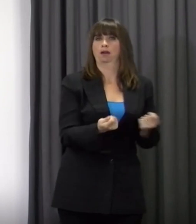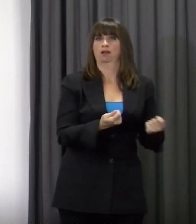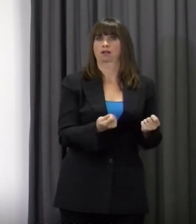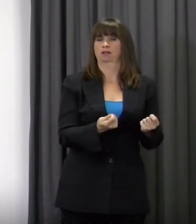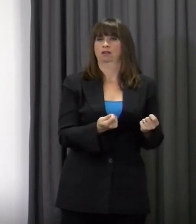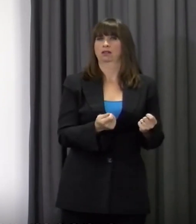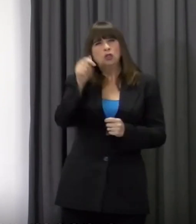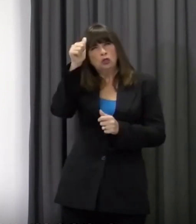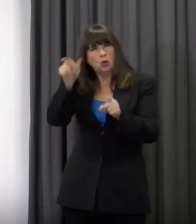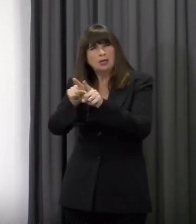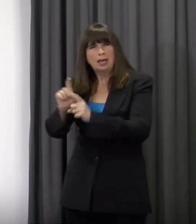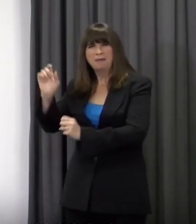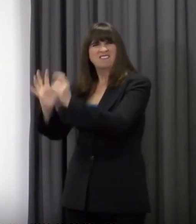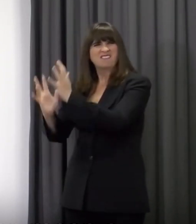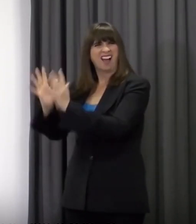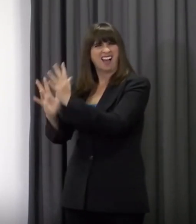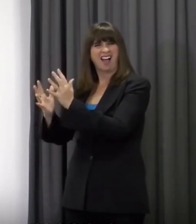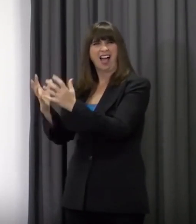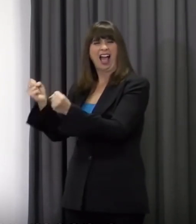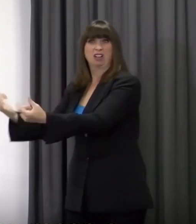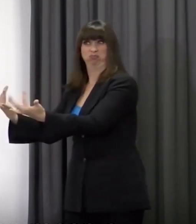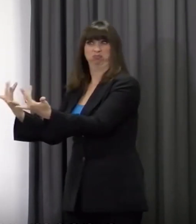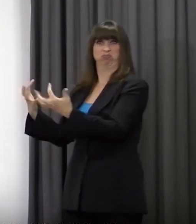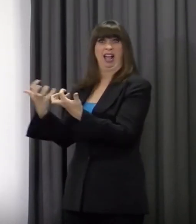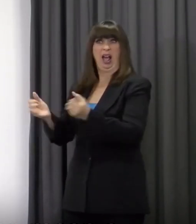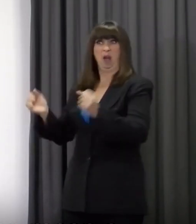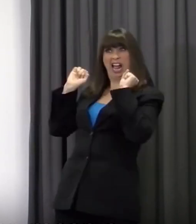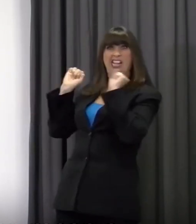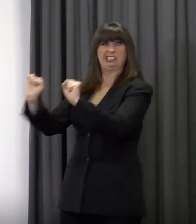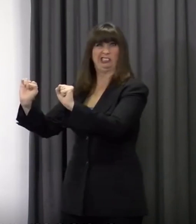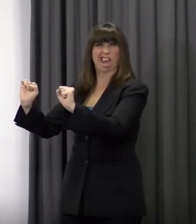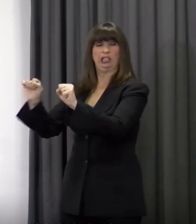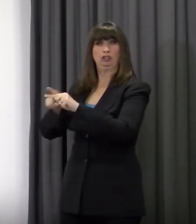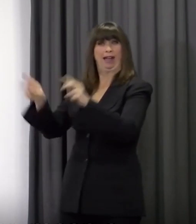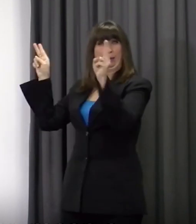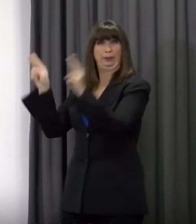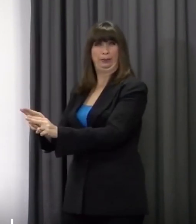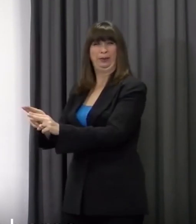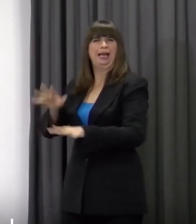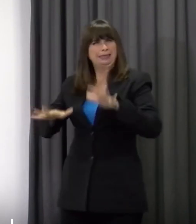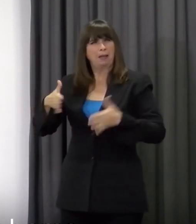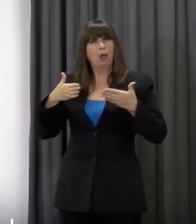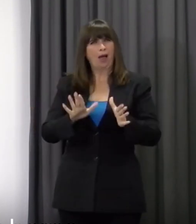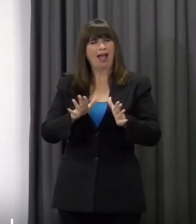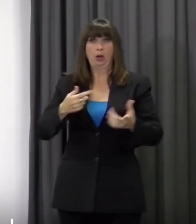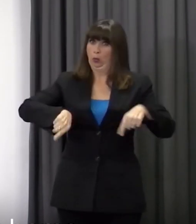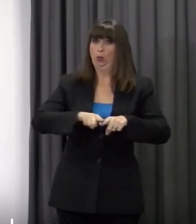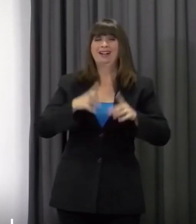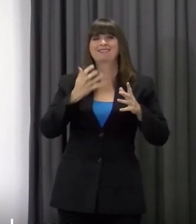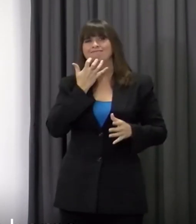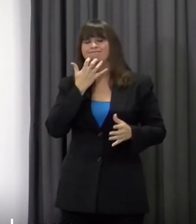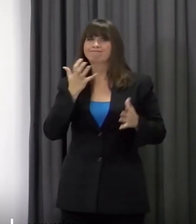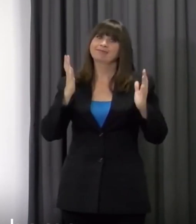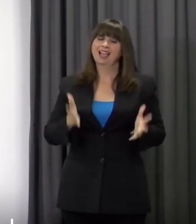also, however, mean a short, sharp shock to all our lives. We would all have to